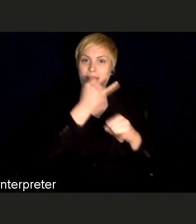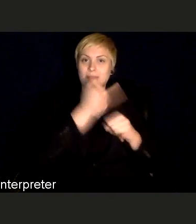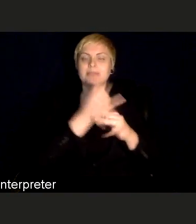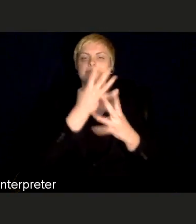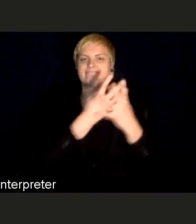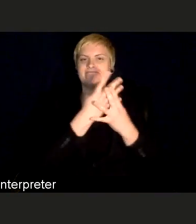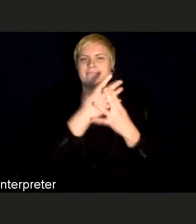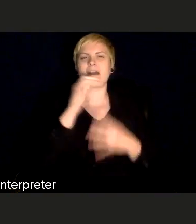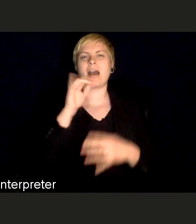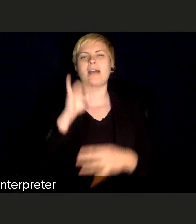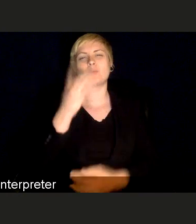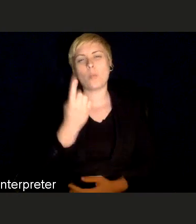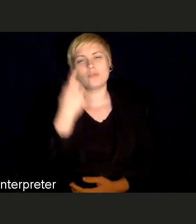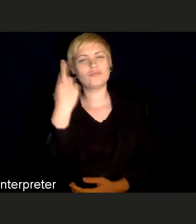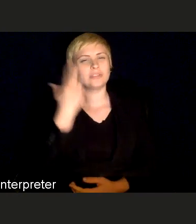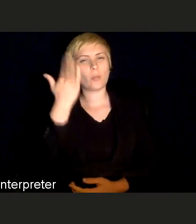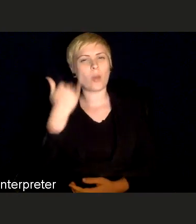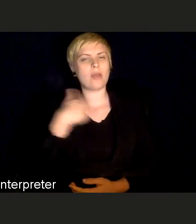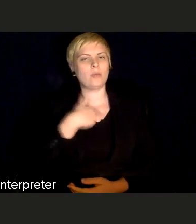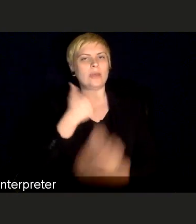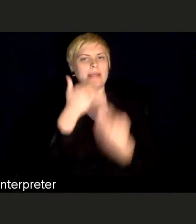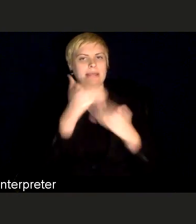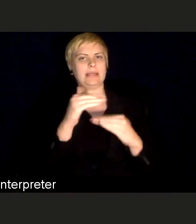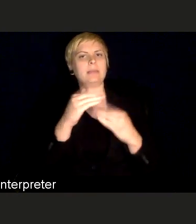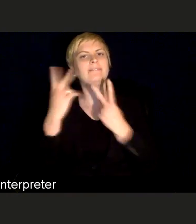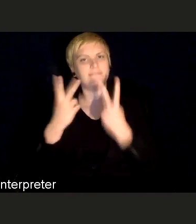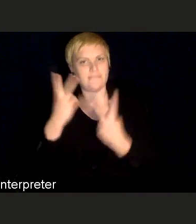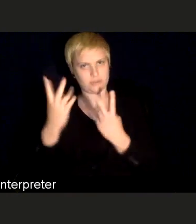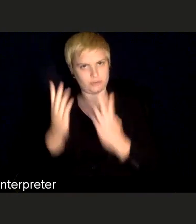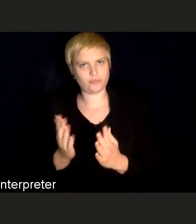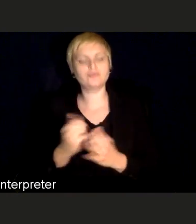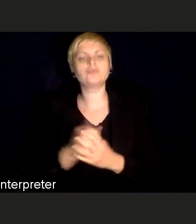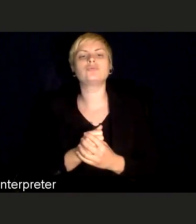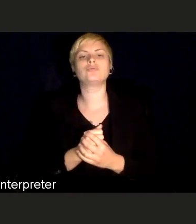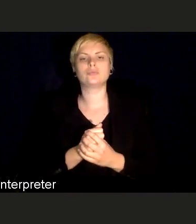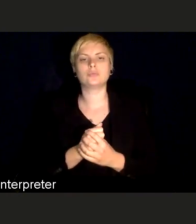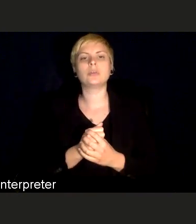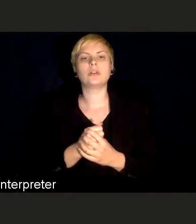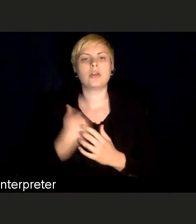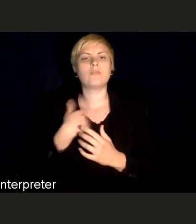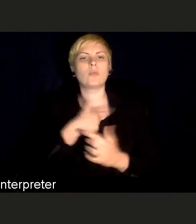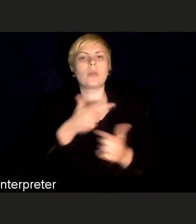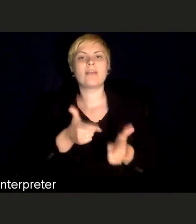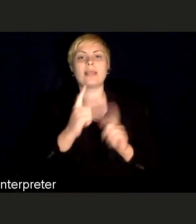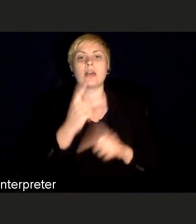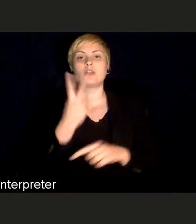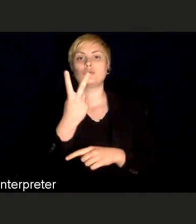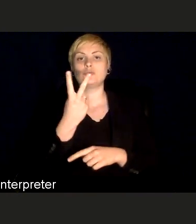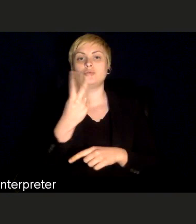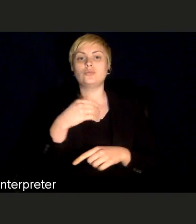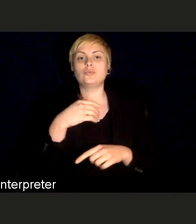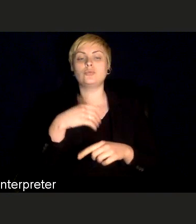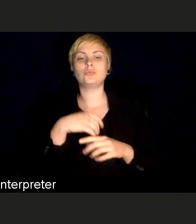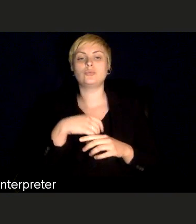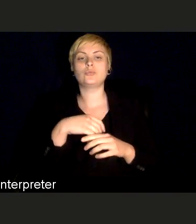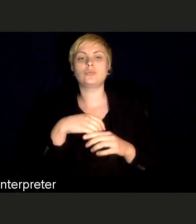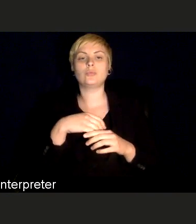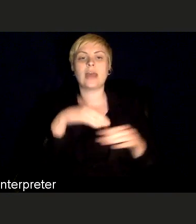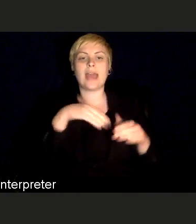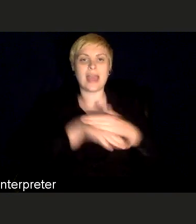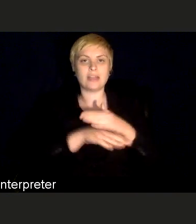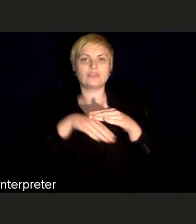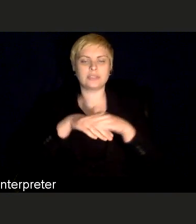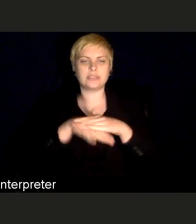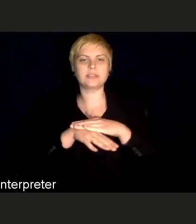visiting, and we have allowed essentially two entrances to our Margaret H. Rollins Lewis campus is